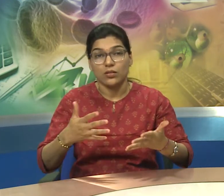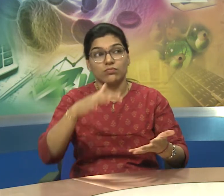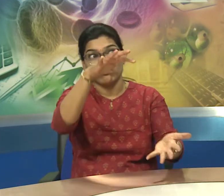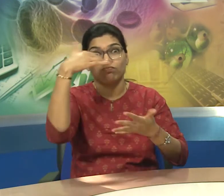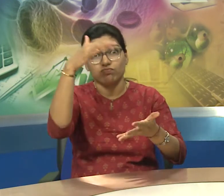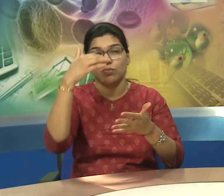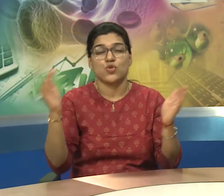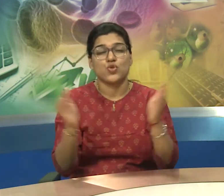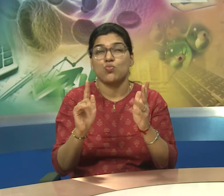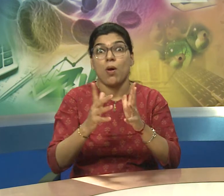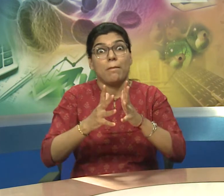Bulk.